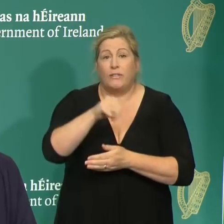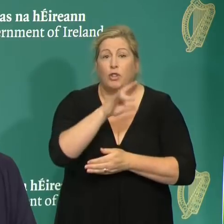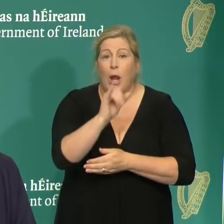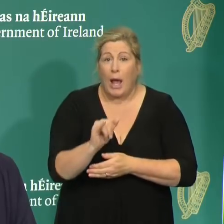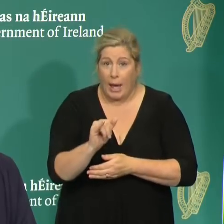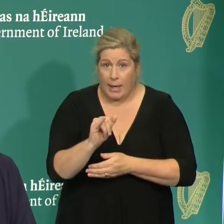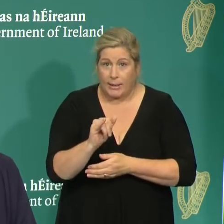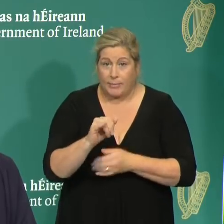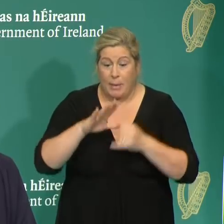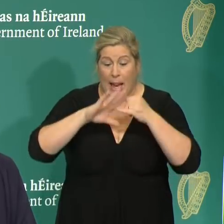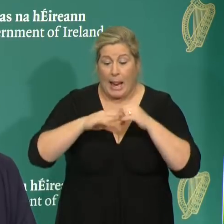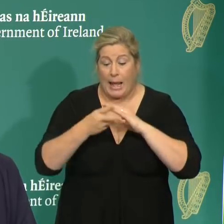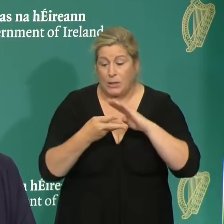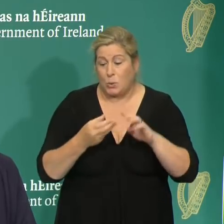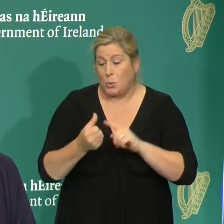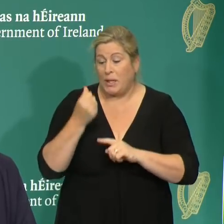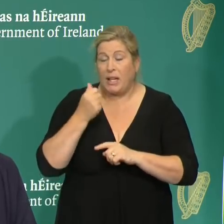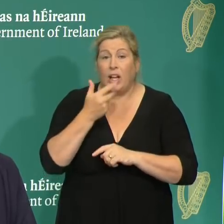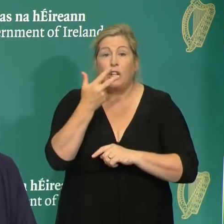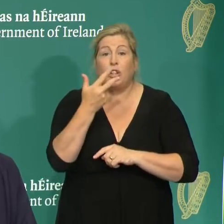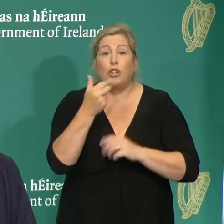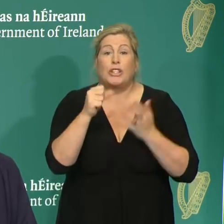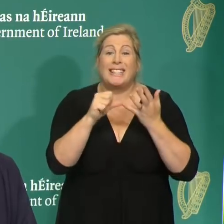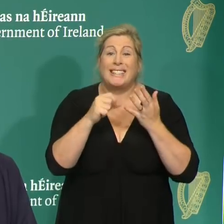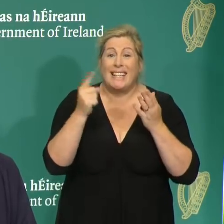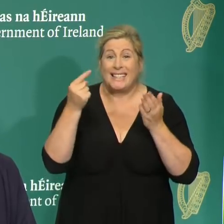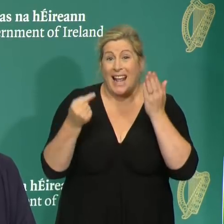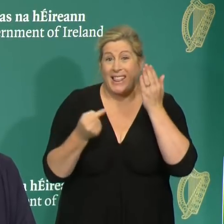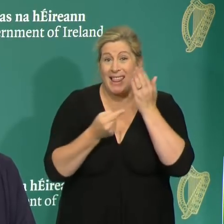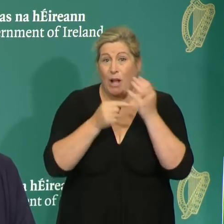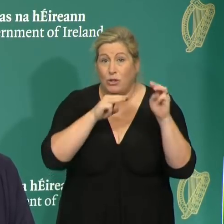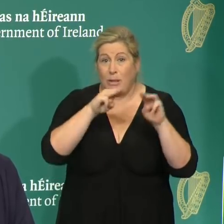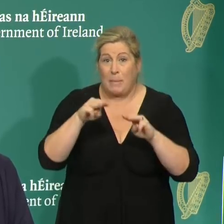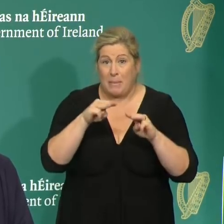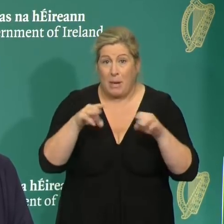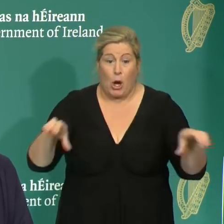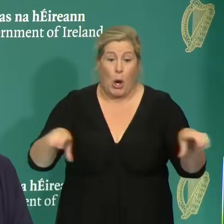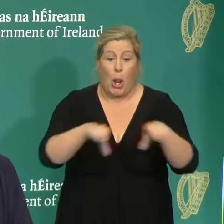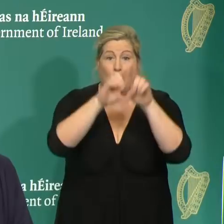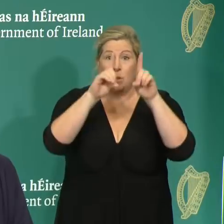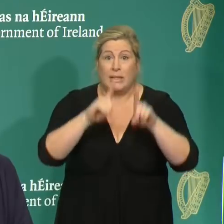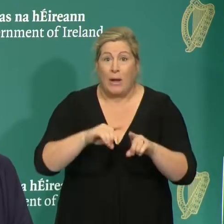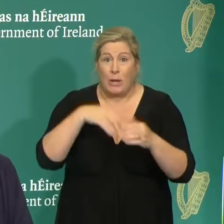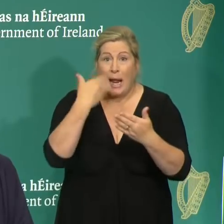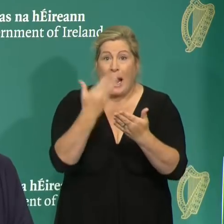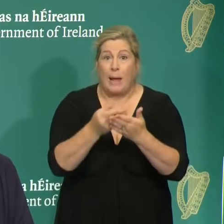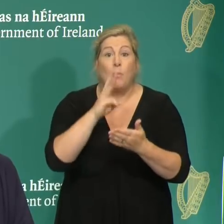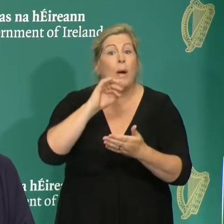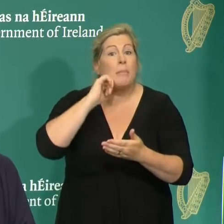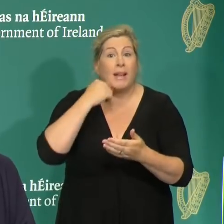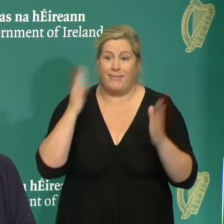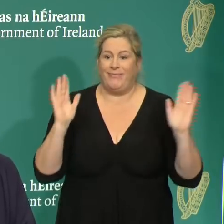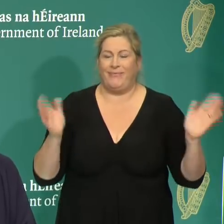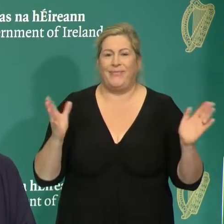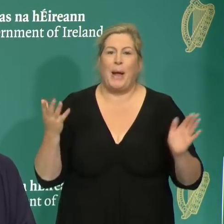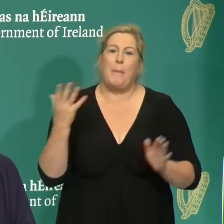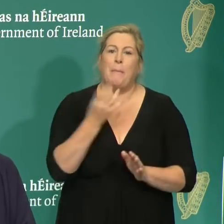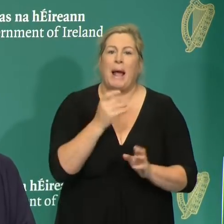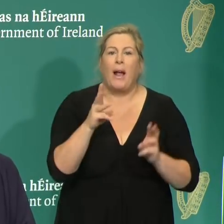Last week, 36,000 people in receipt of the payment closed their claim as they had returned to work.